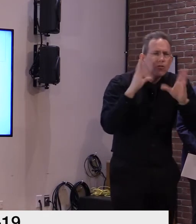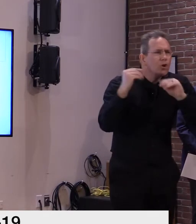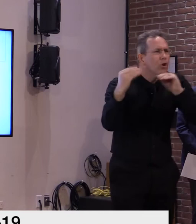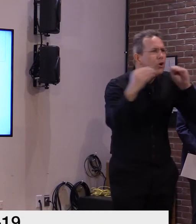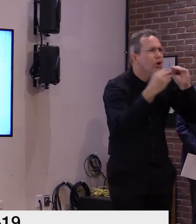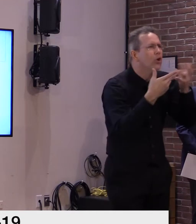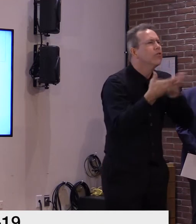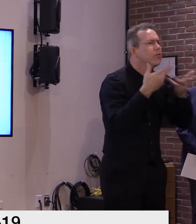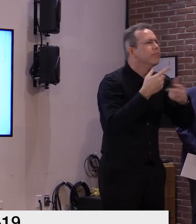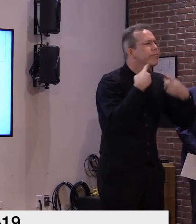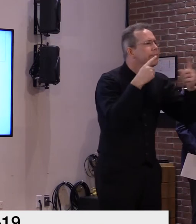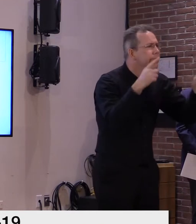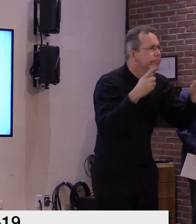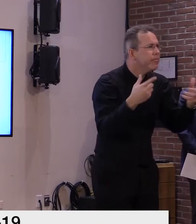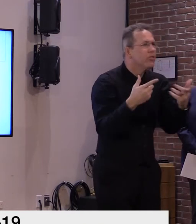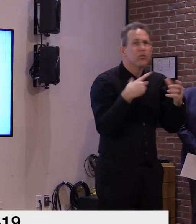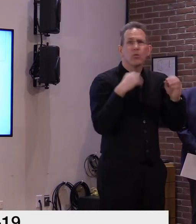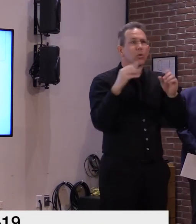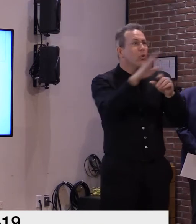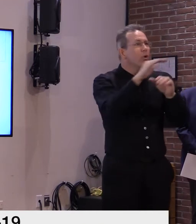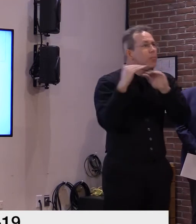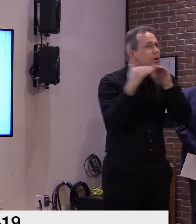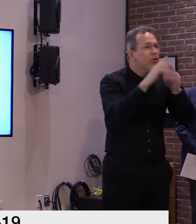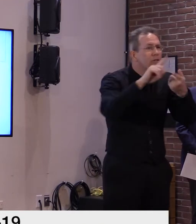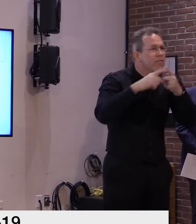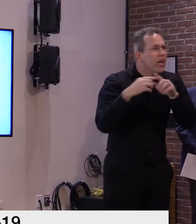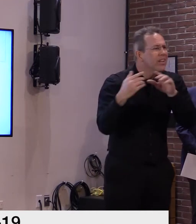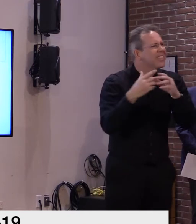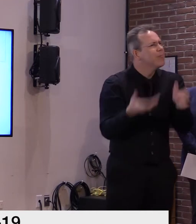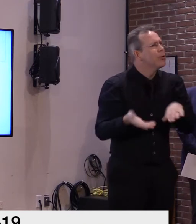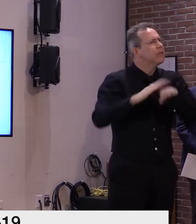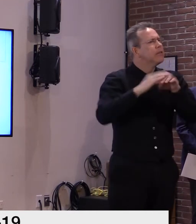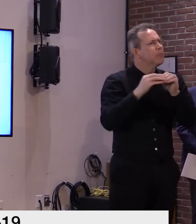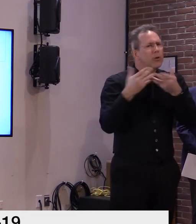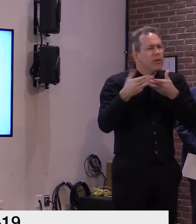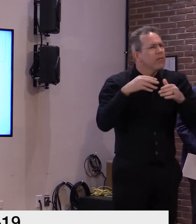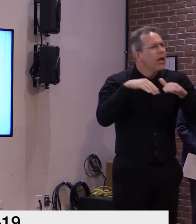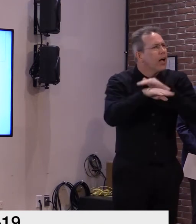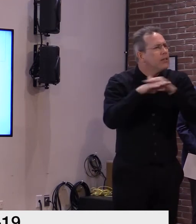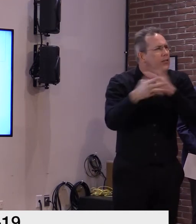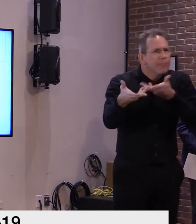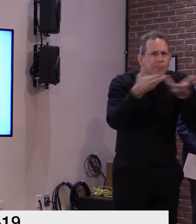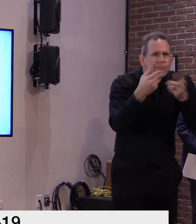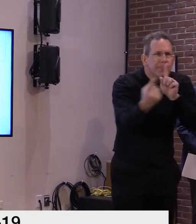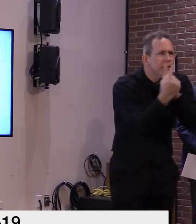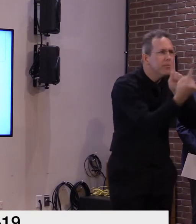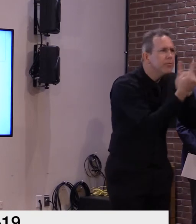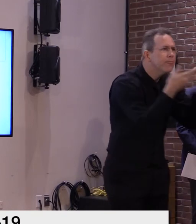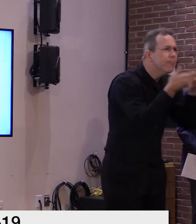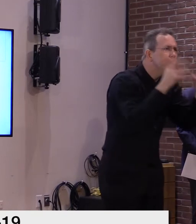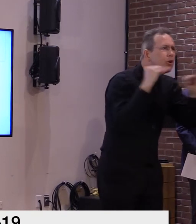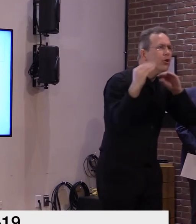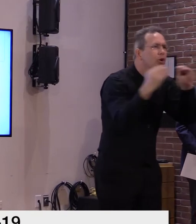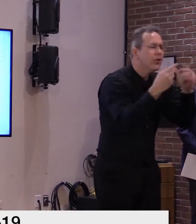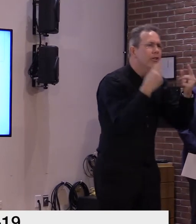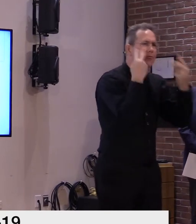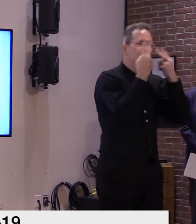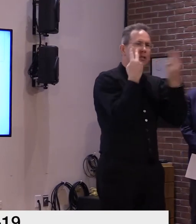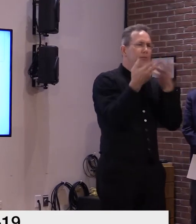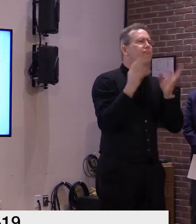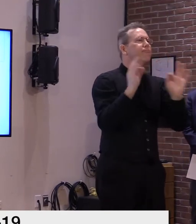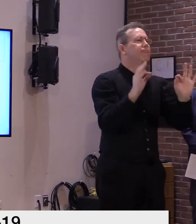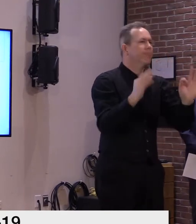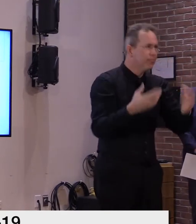to resources, less access to protective factors leads to increased vulnerability and risk.